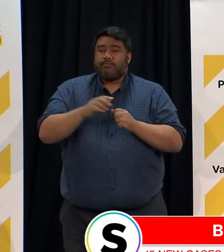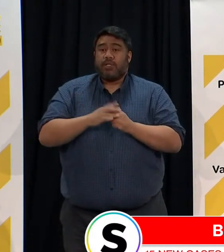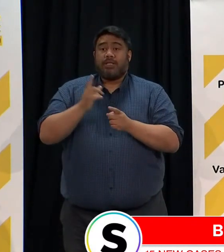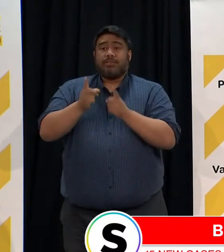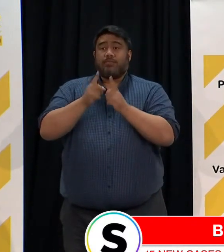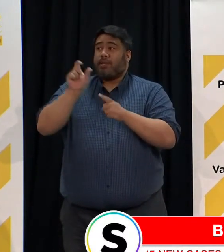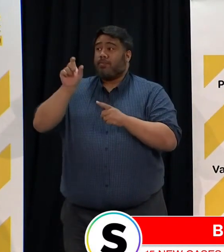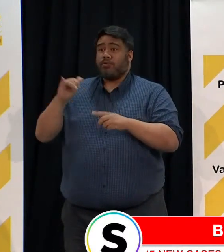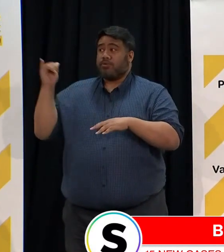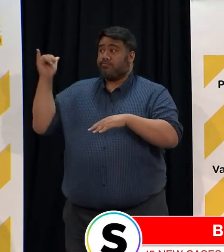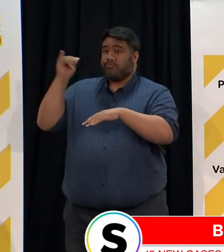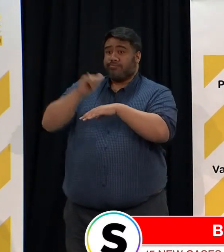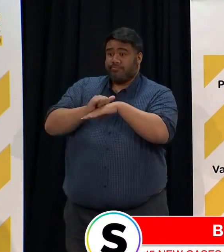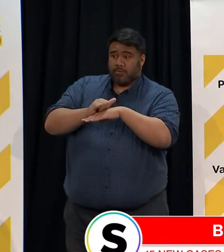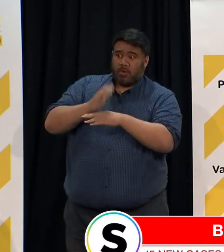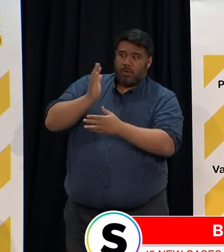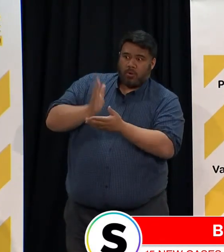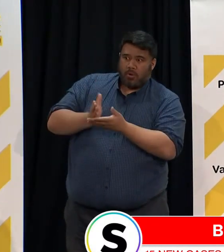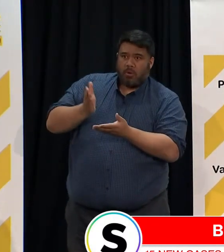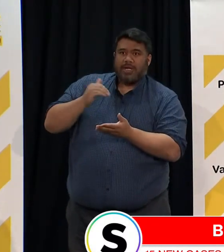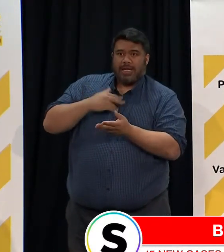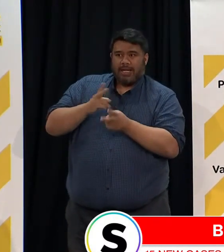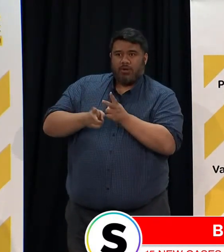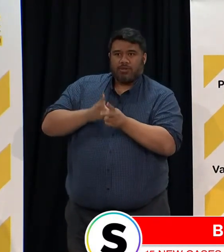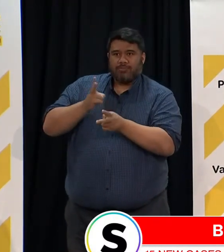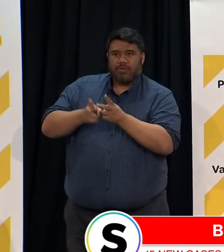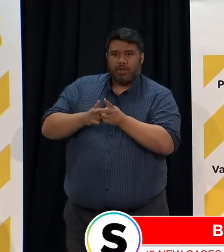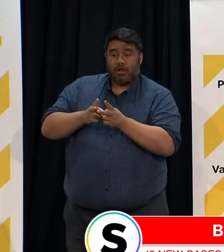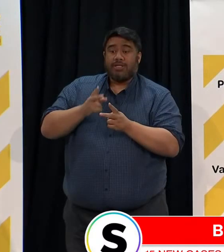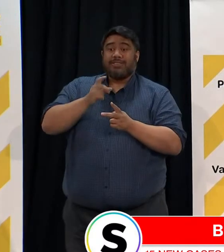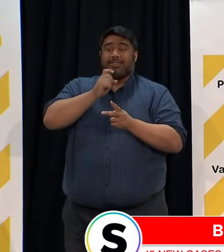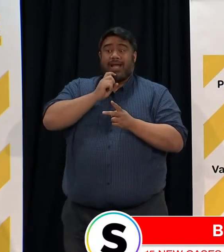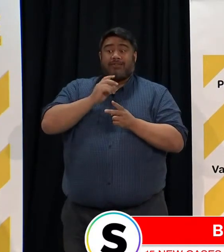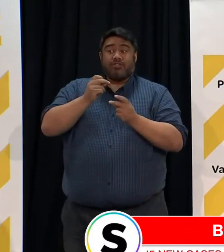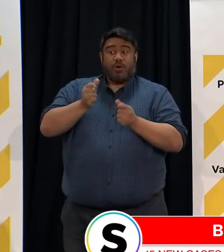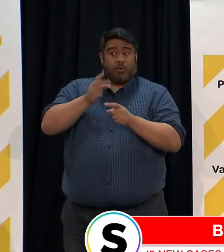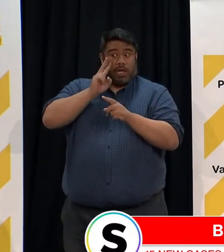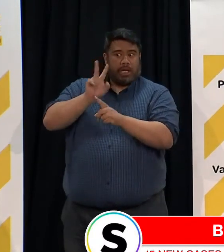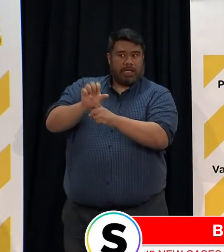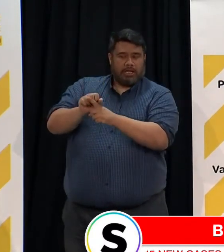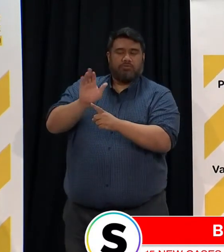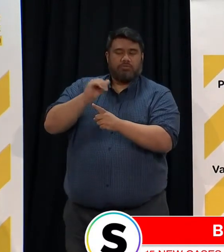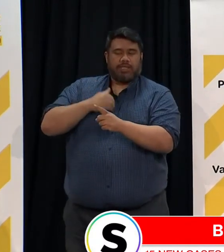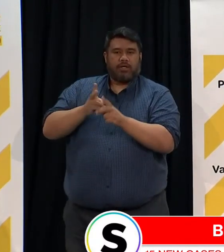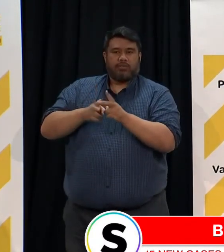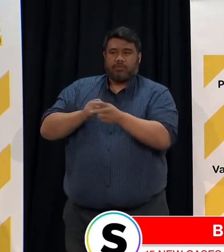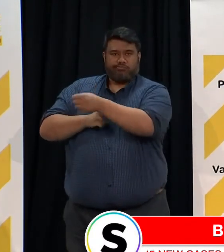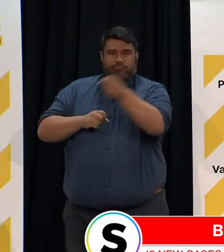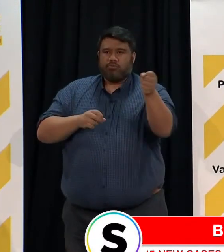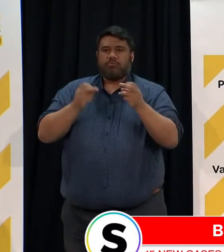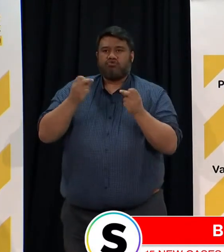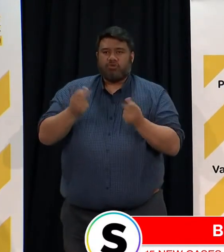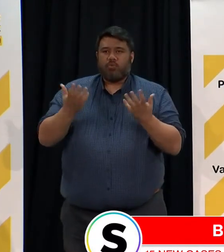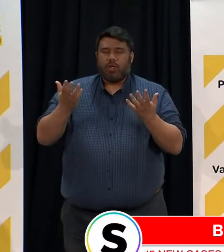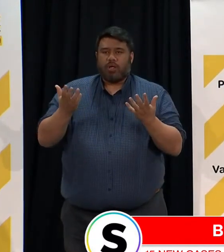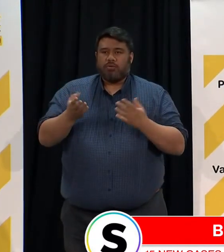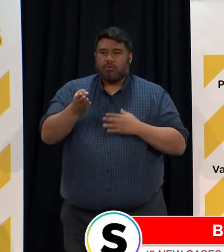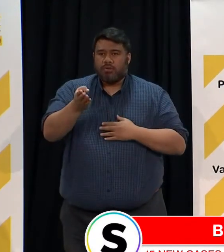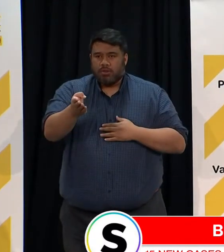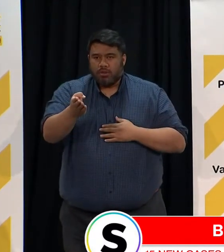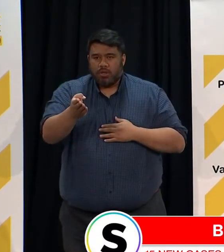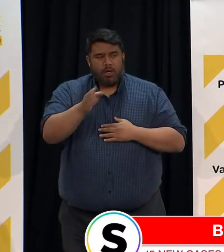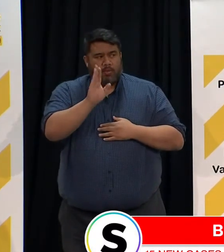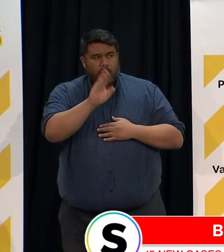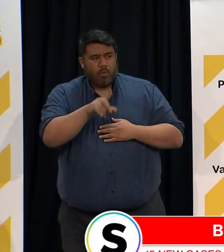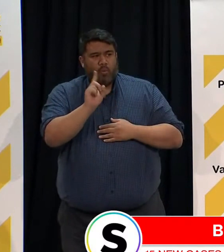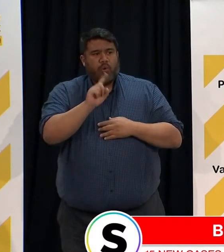border needs to receive hospital level care, and they don't hesitate to refer people to hospital if that level of care is needed. Concerns around